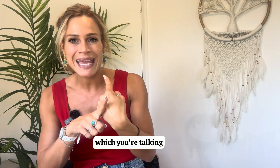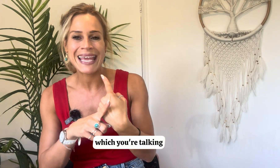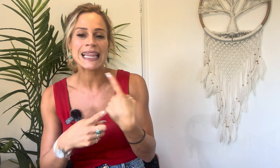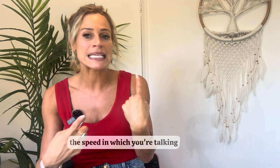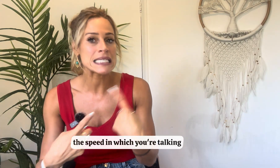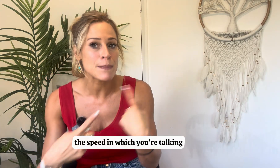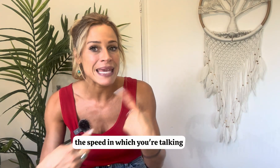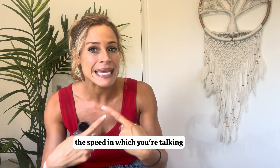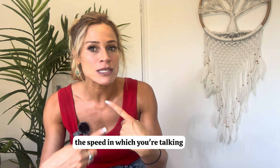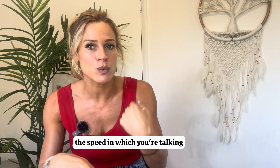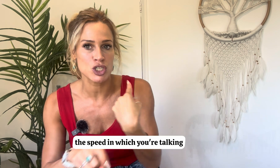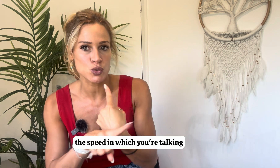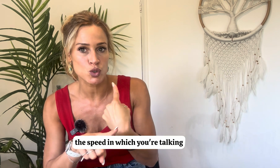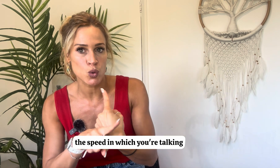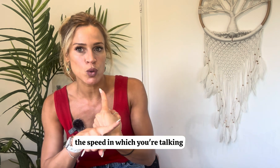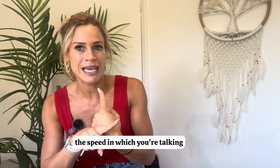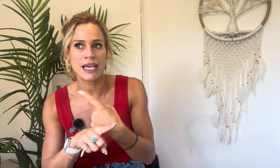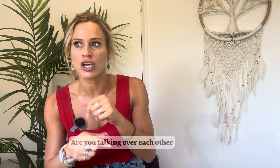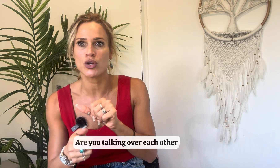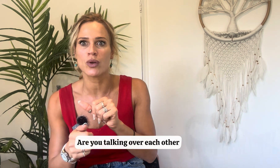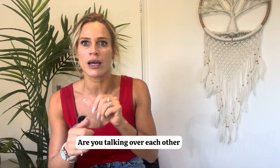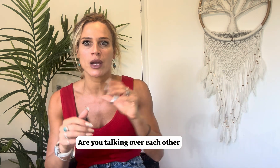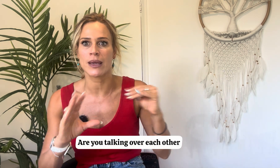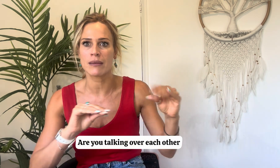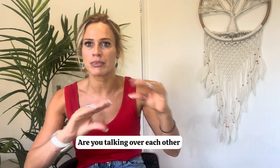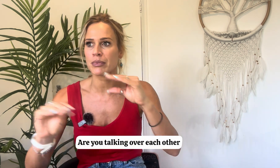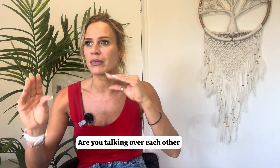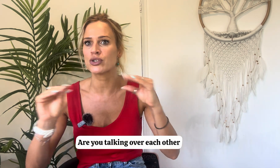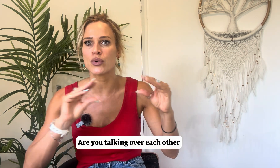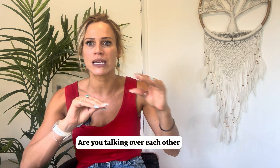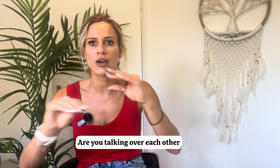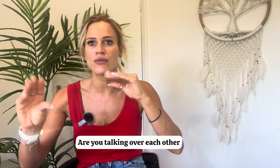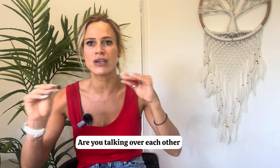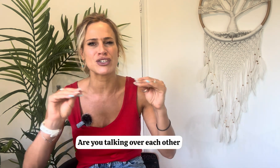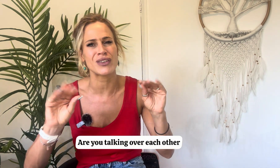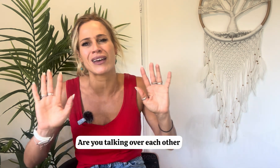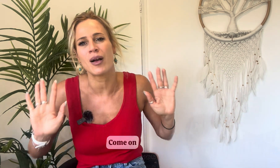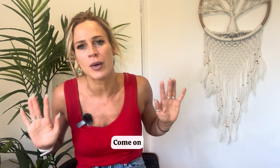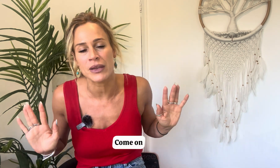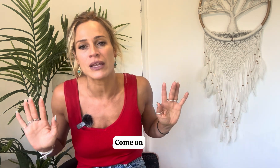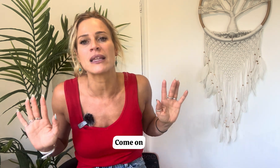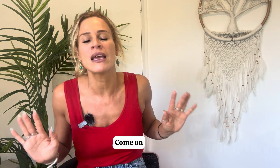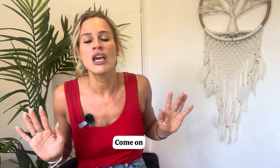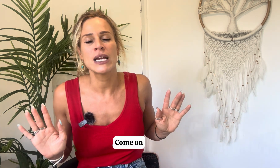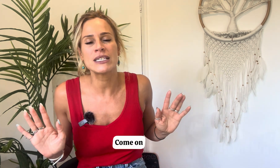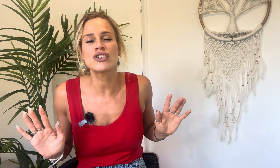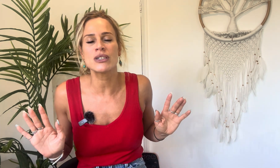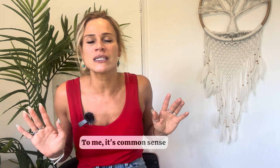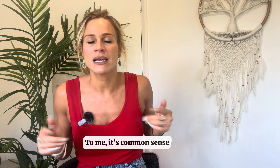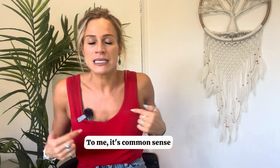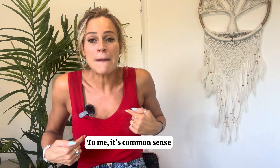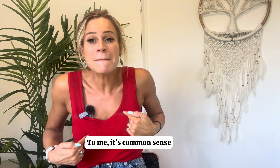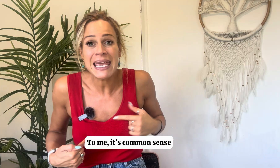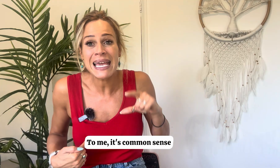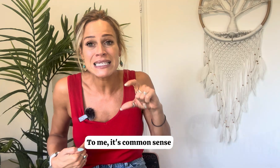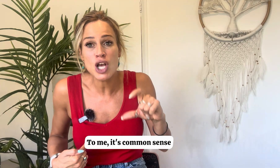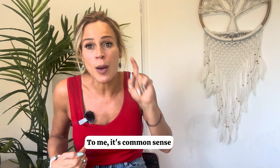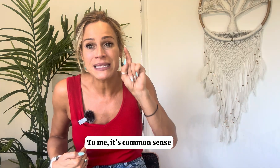talking, the speed in which you're talking. Are you like going talking over each other? Come on, it's just, to me it's common